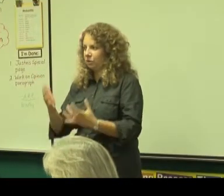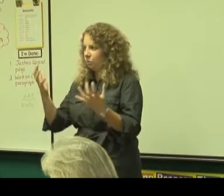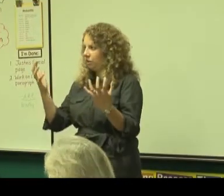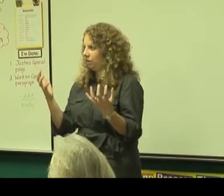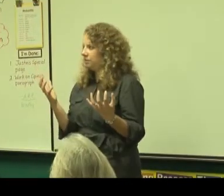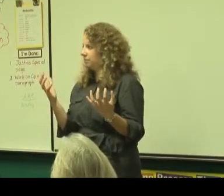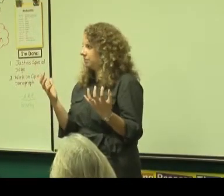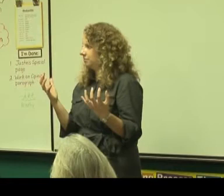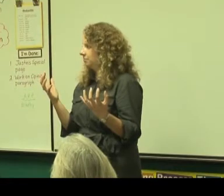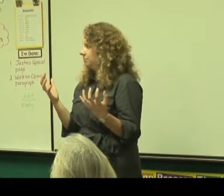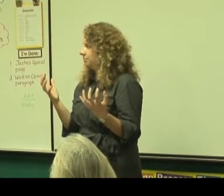Want